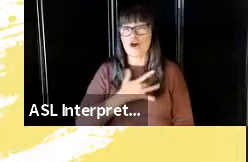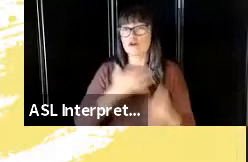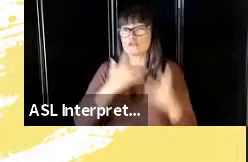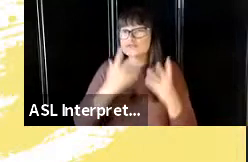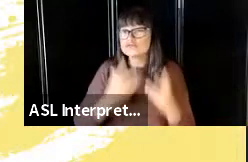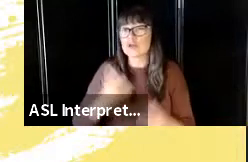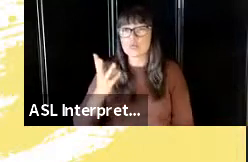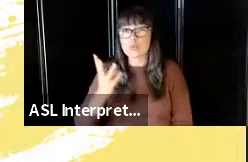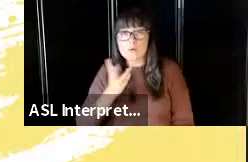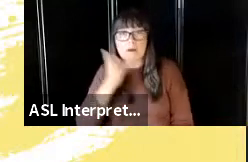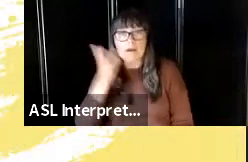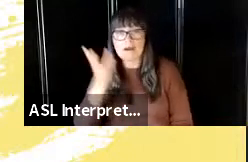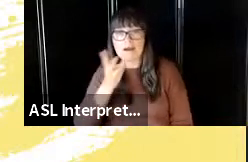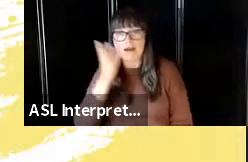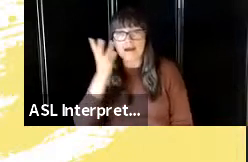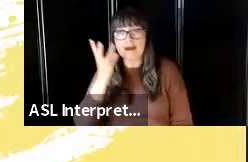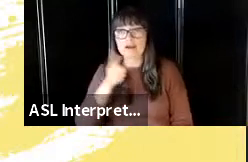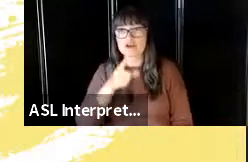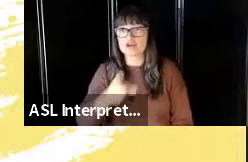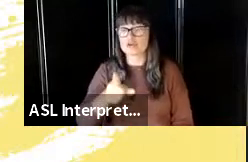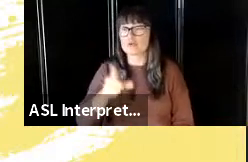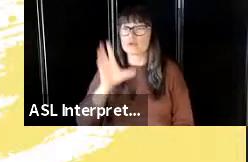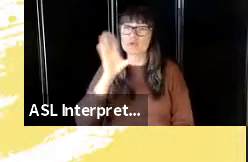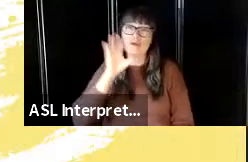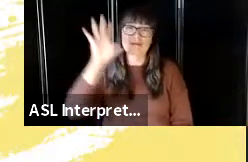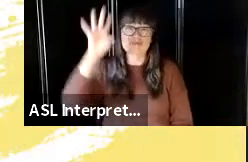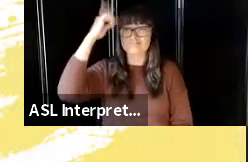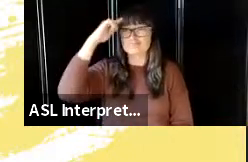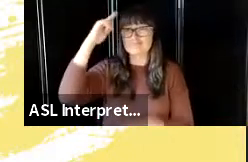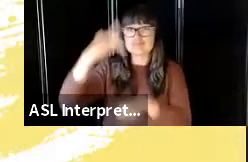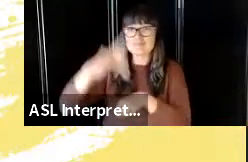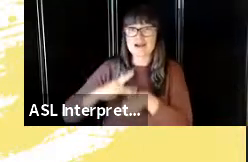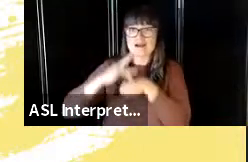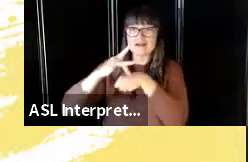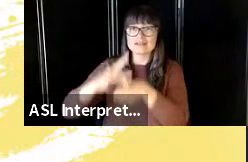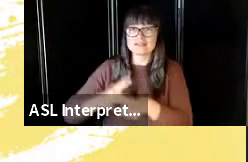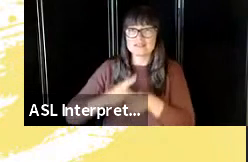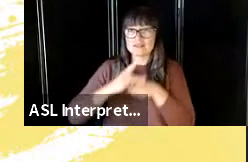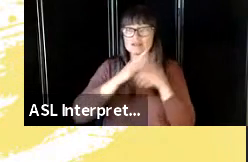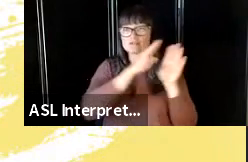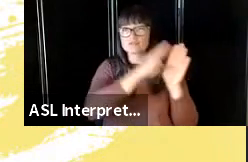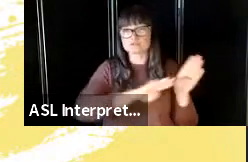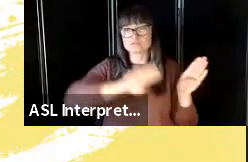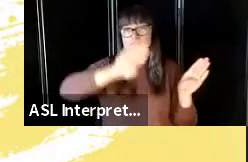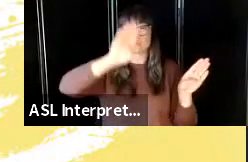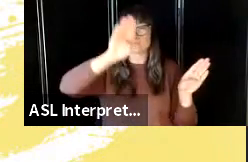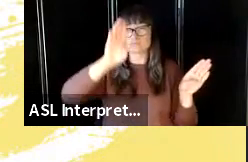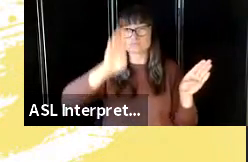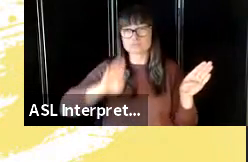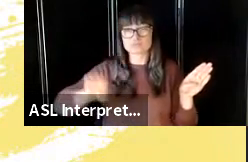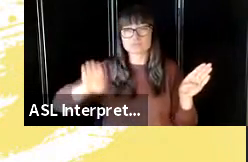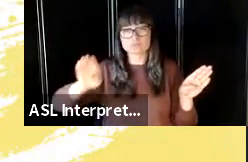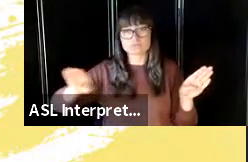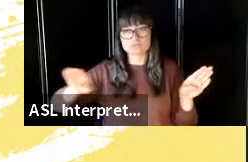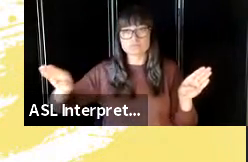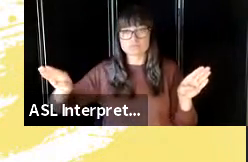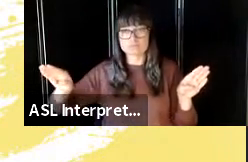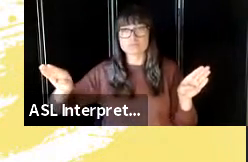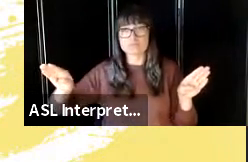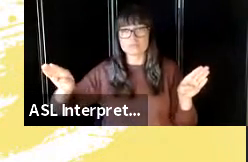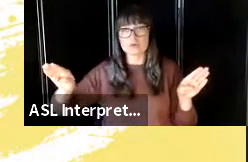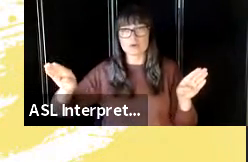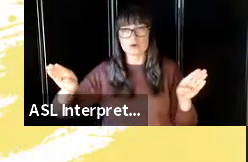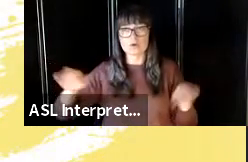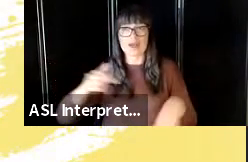wine. You'll be on my mind forever. It's by Norah Jones. Now I